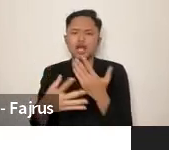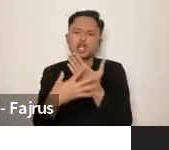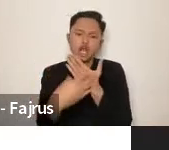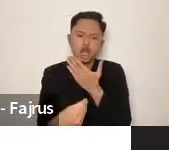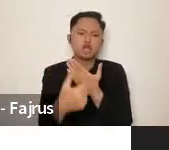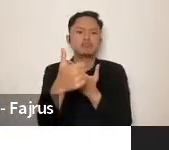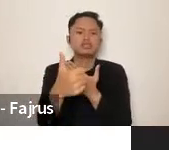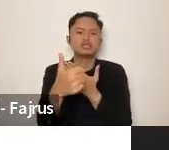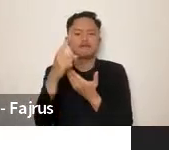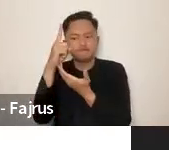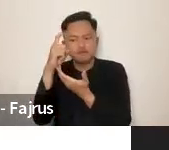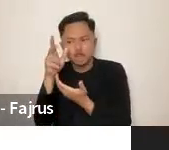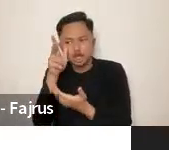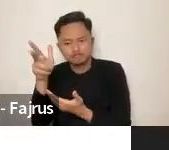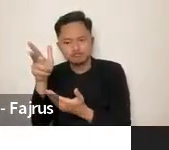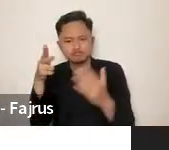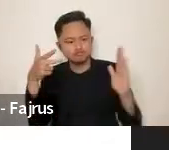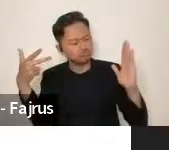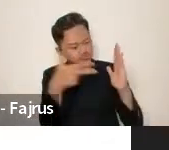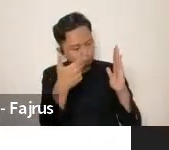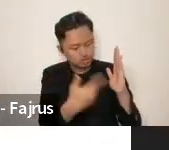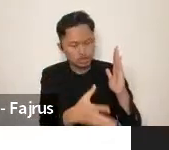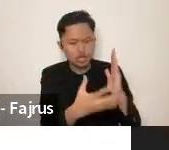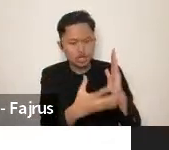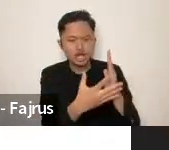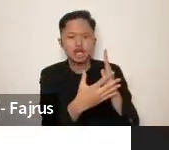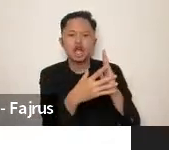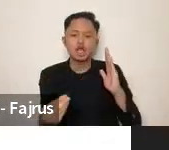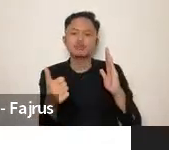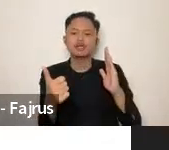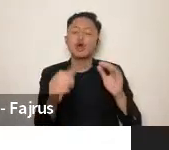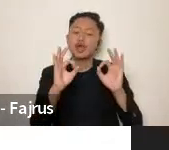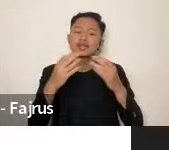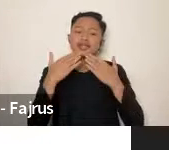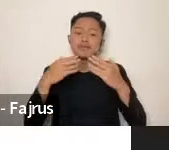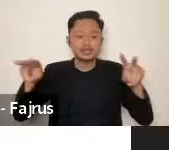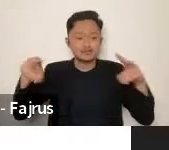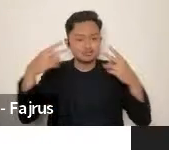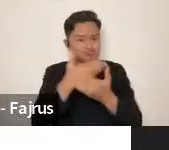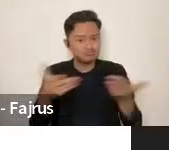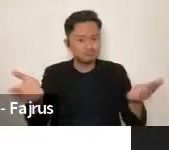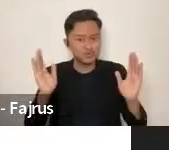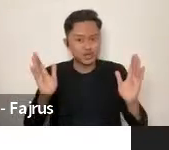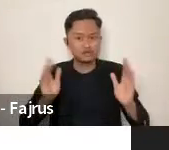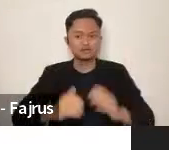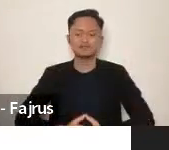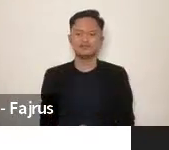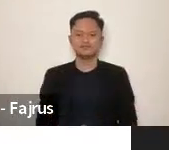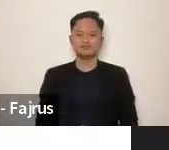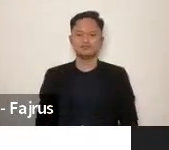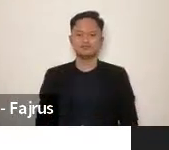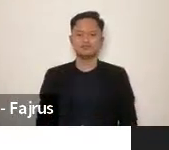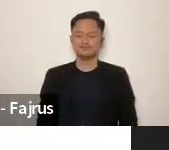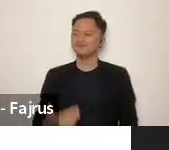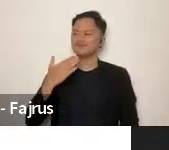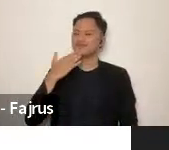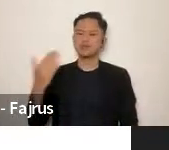the presentation. But yeah, thank you very much for your attention. Thank you,